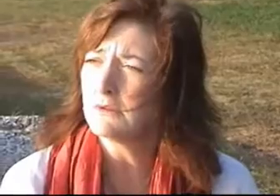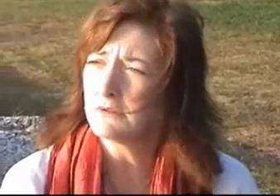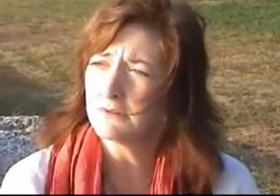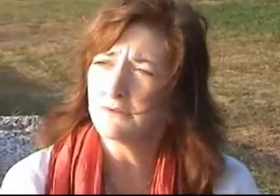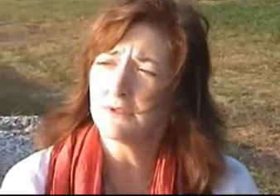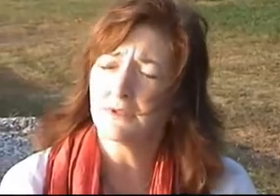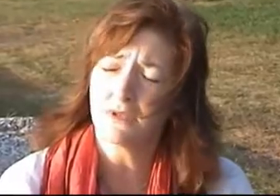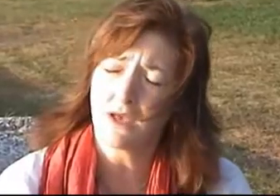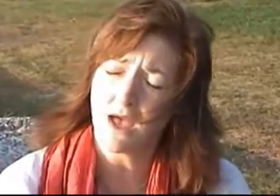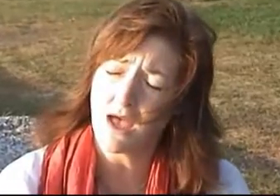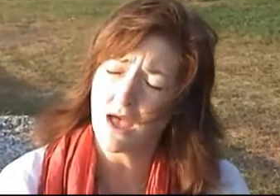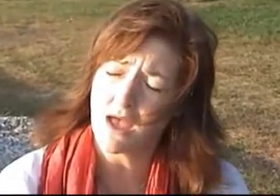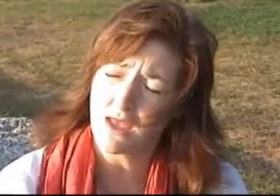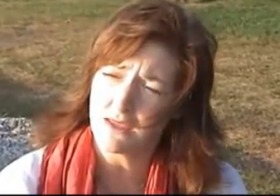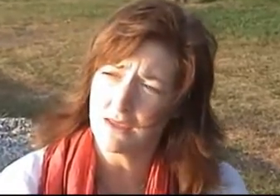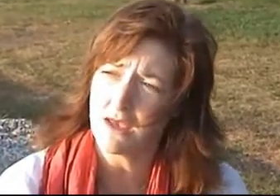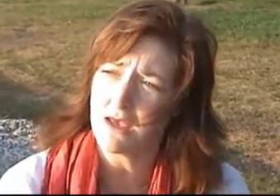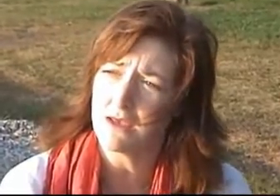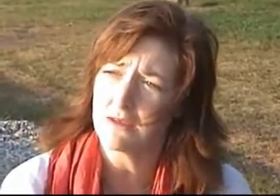Hachol